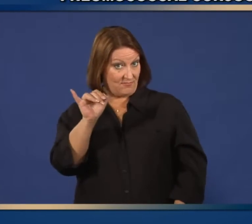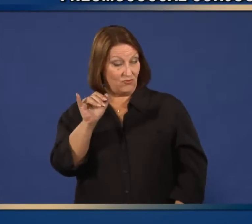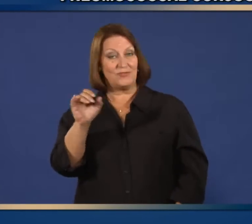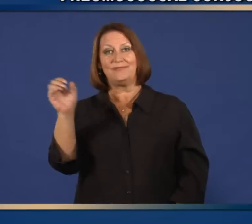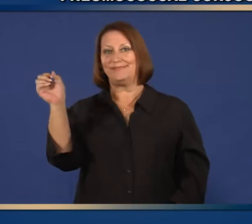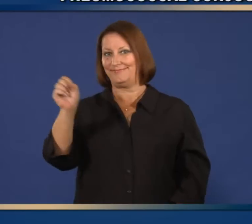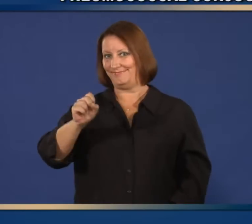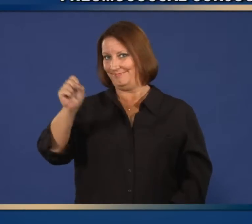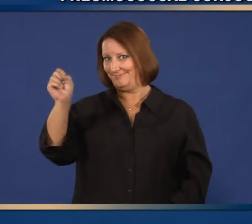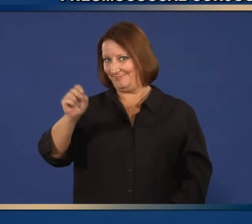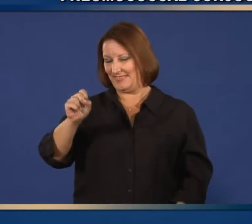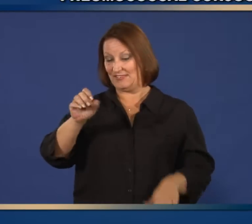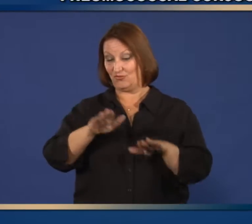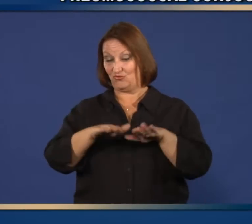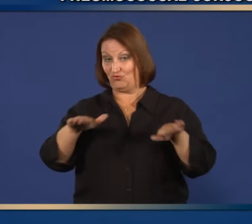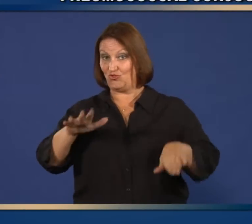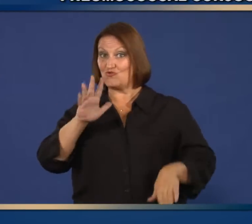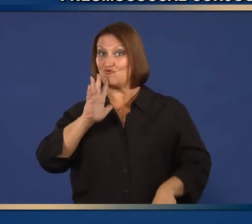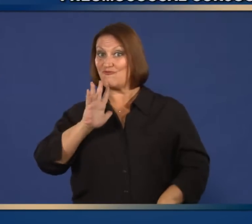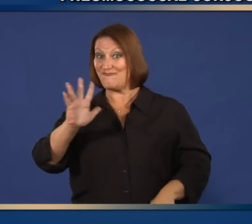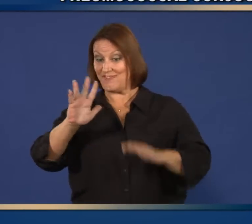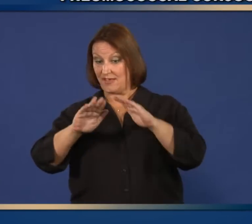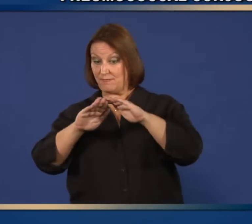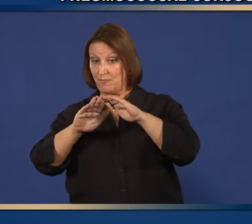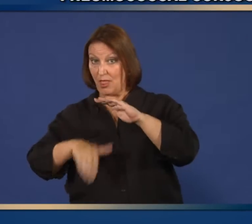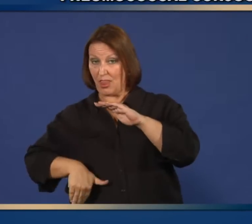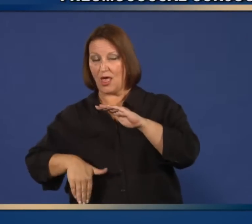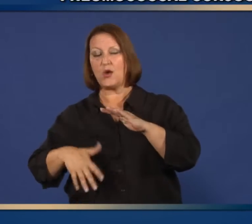among children under 5.